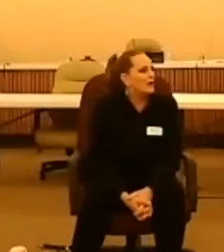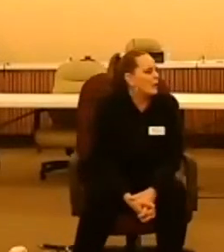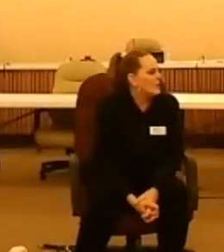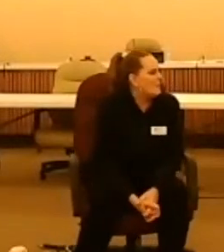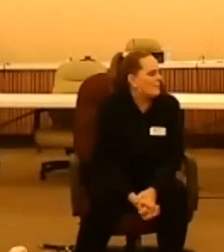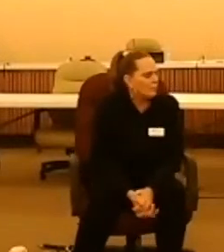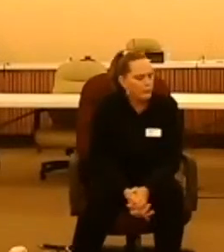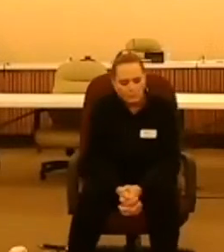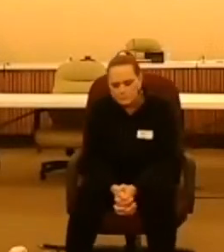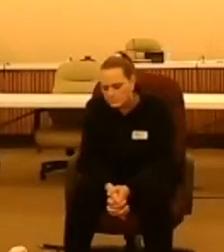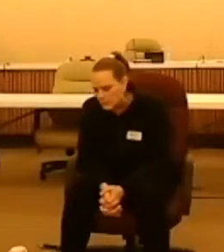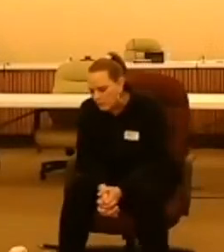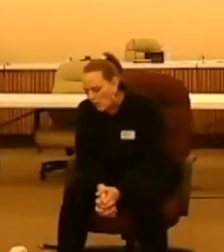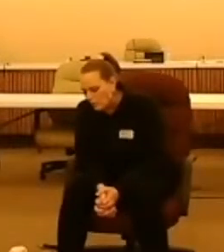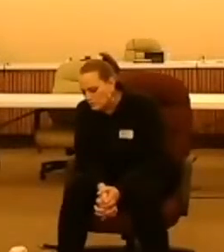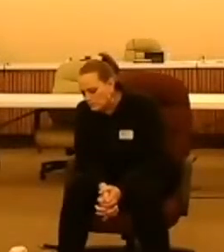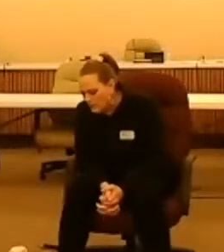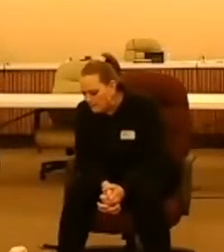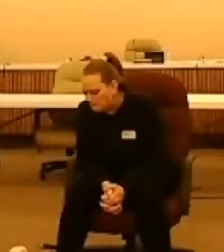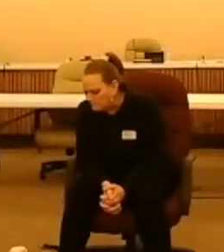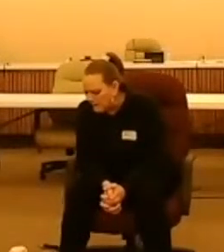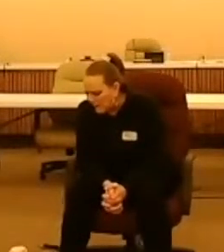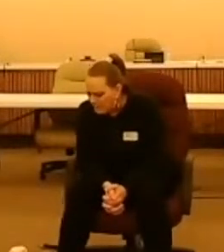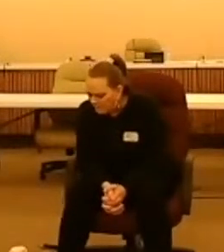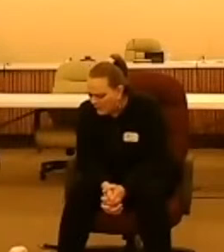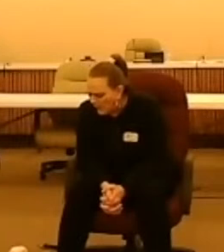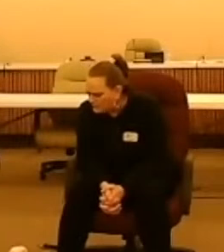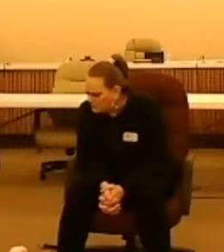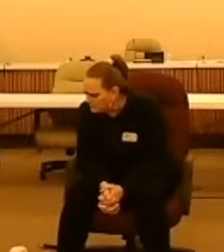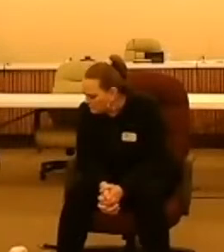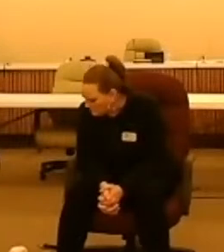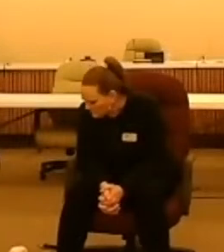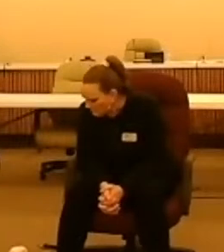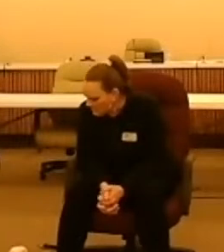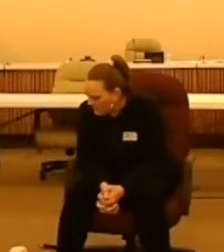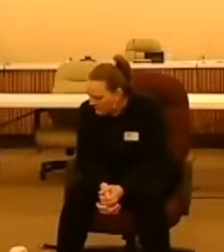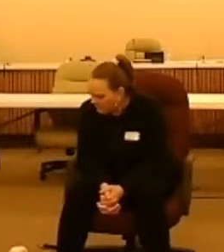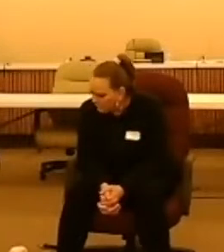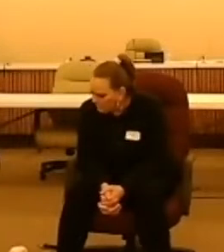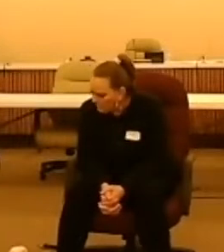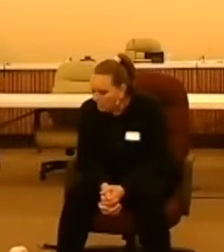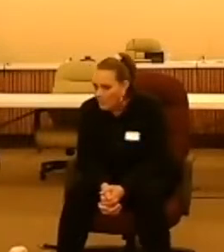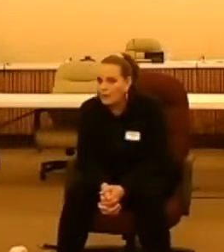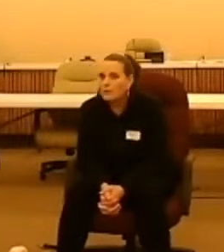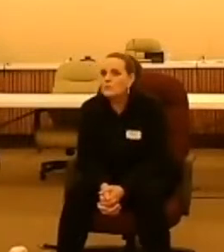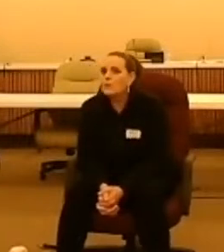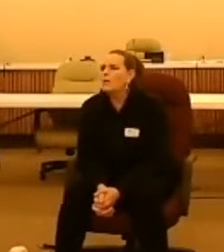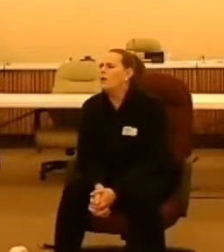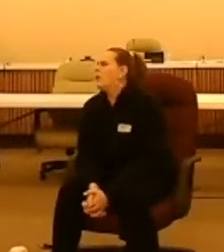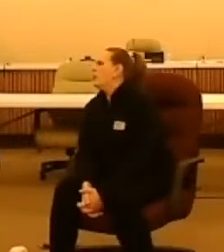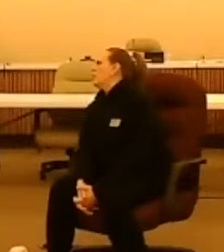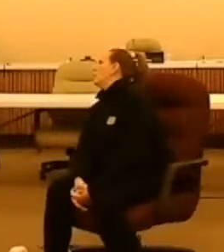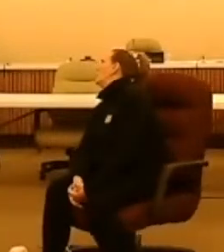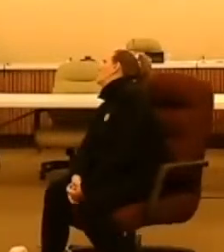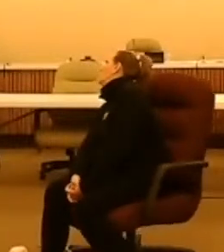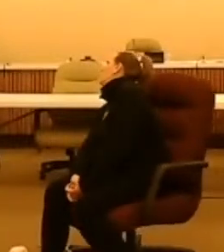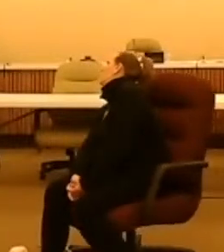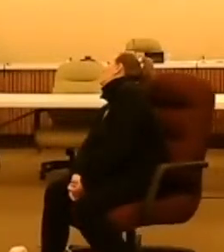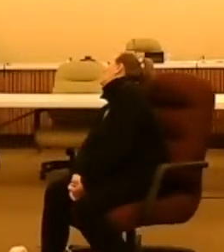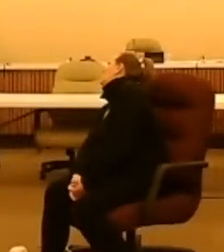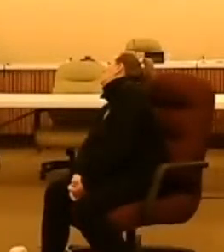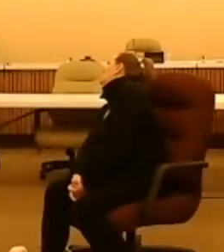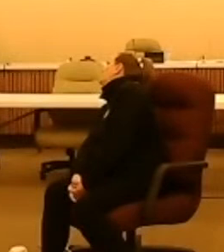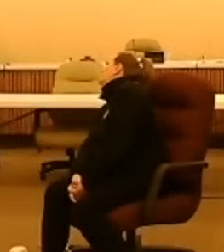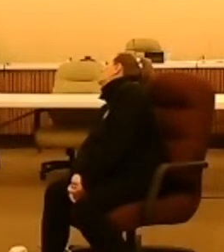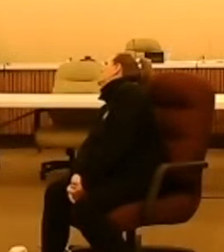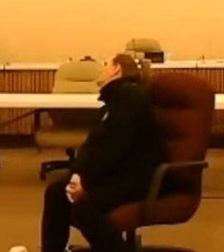Has it been sitting out all At day? least you were smart. We won't be out of here, we won't be out of here before 11. No. To 11? Yeah,